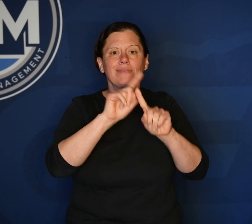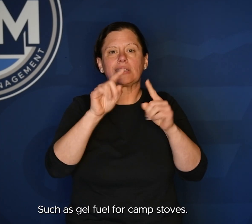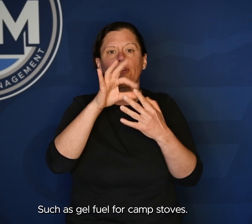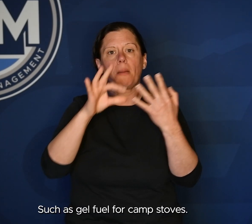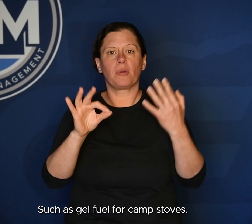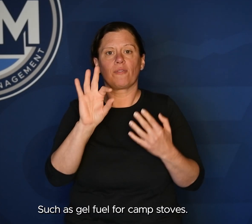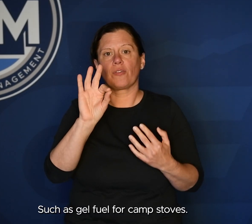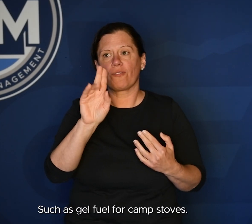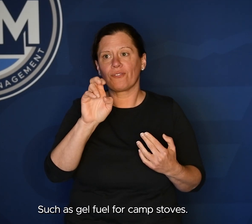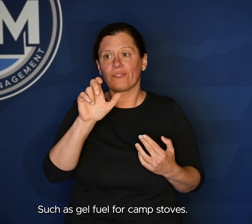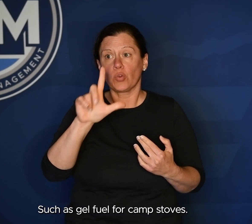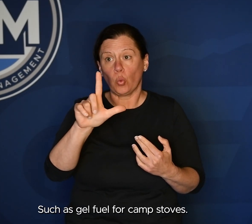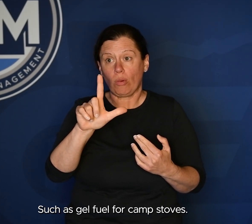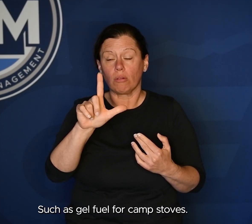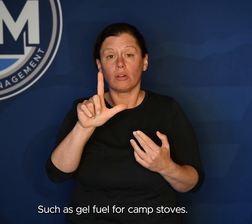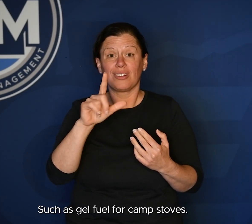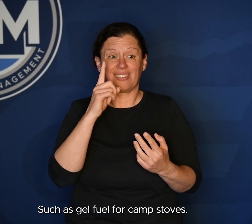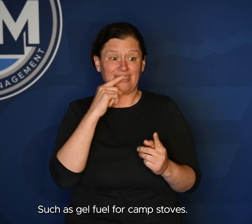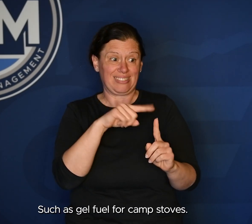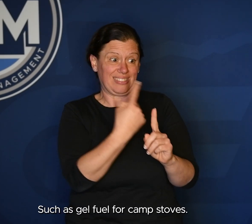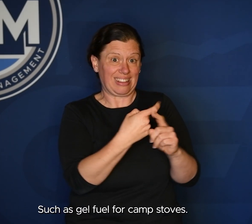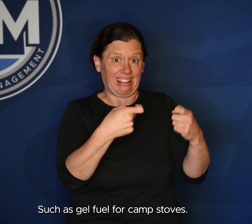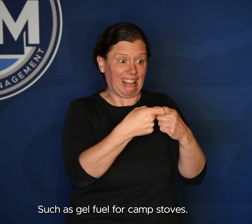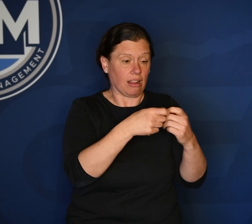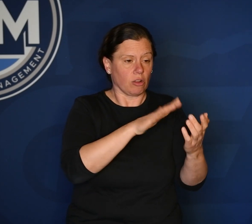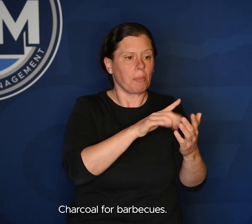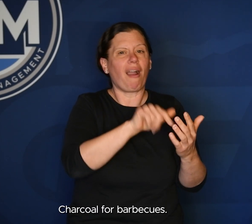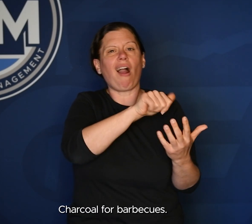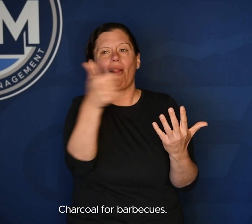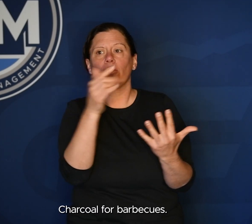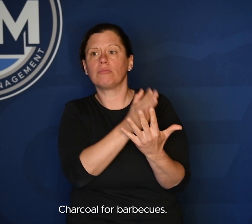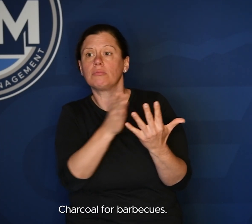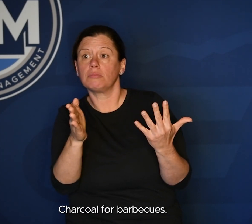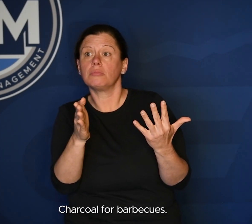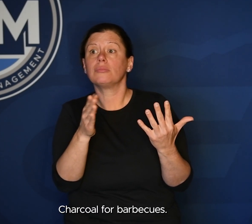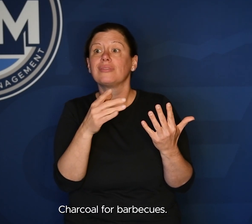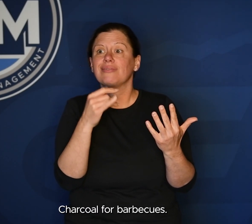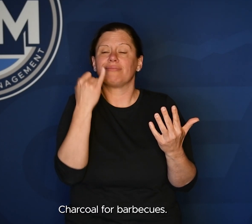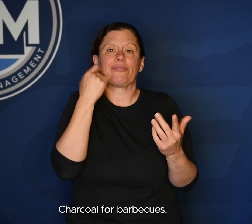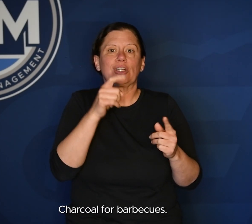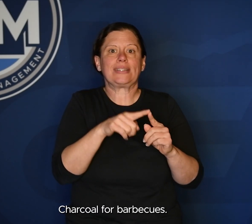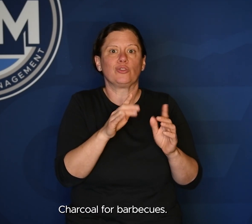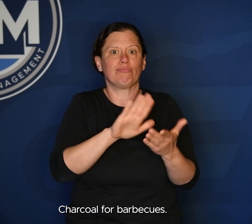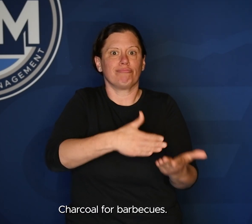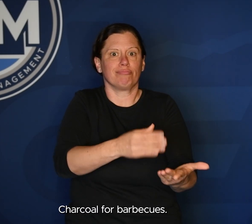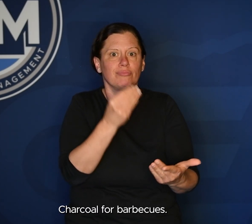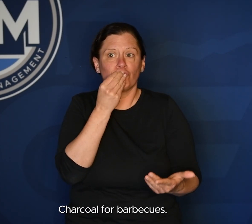such as gel fuel for camp stoves, charcoal for barbecues,